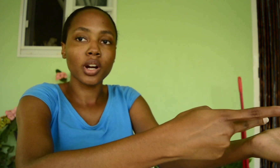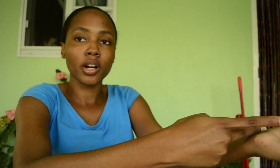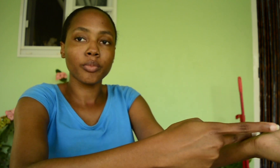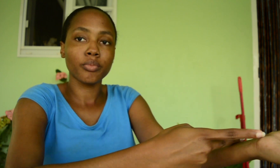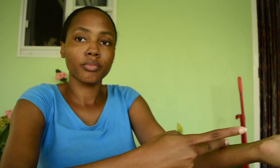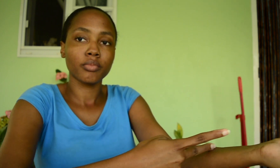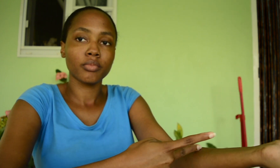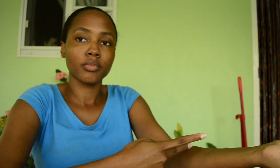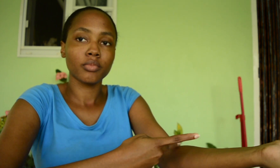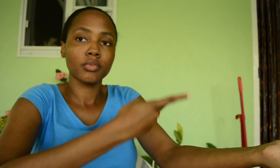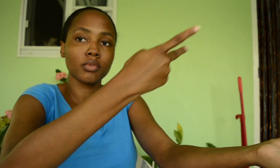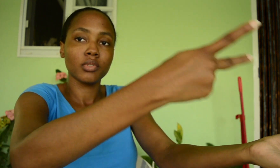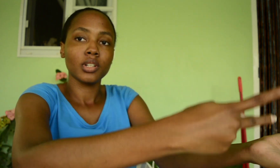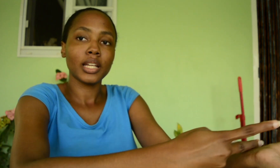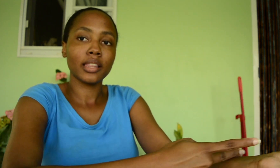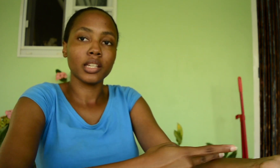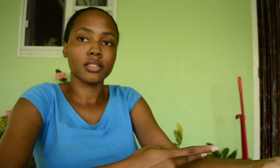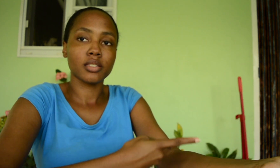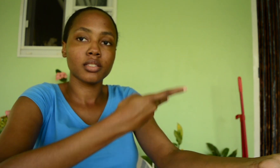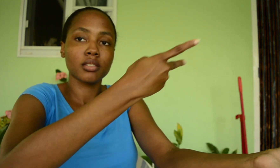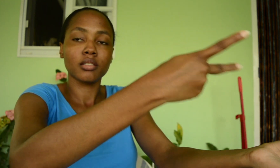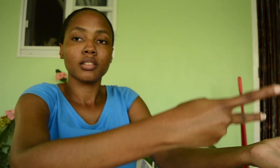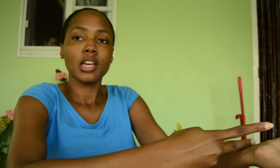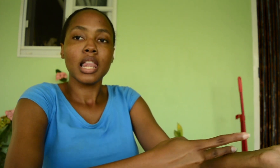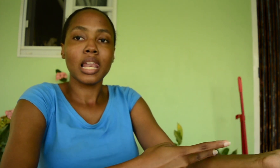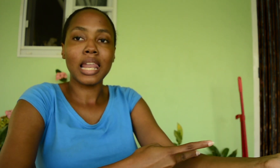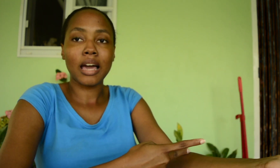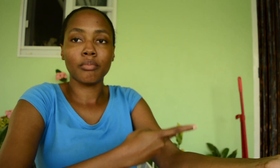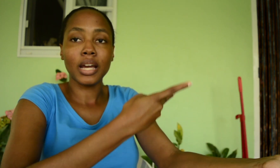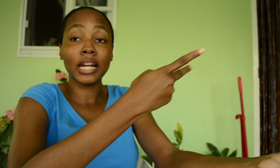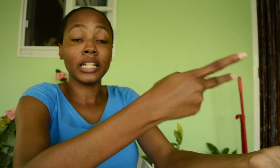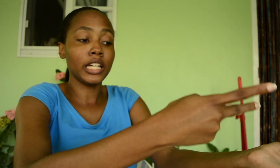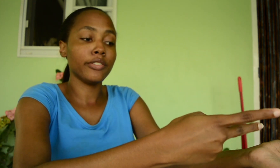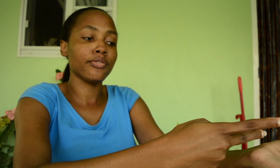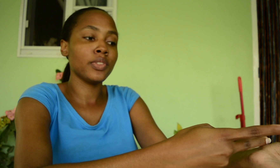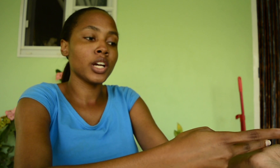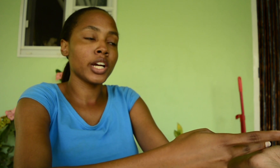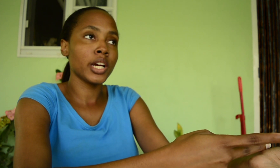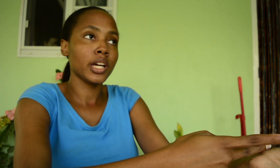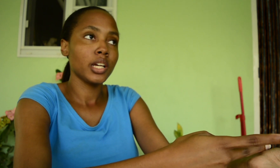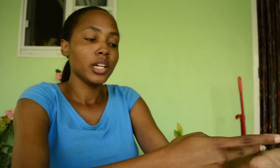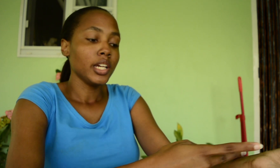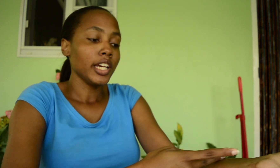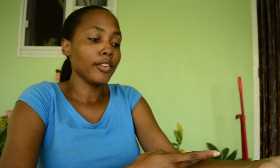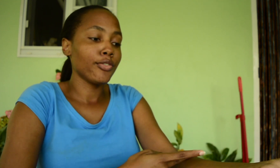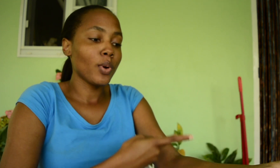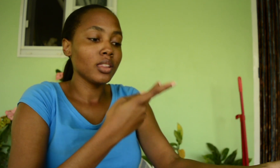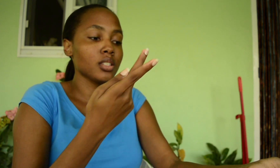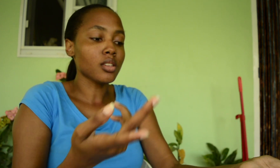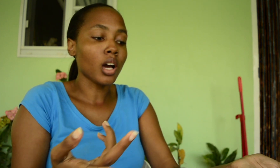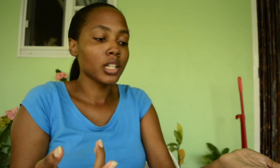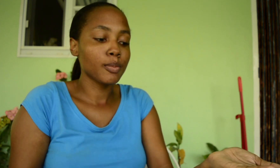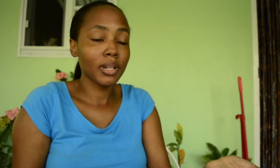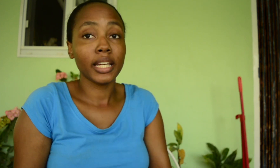forearm. Like this. Lamb. And if when the song is